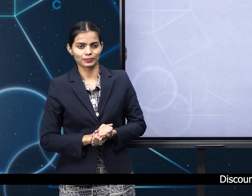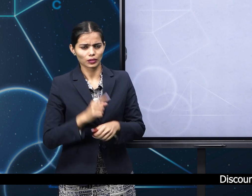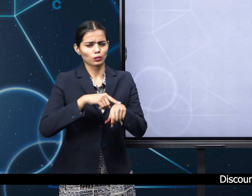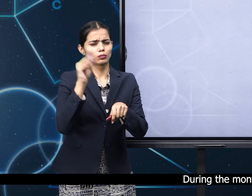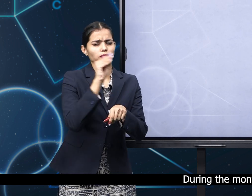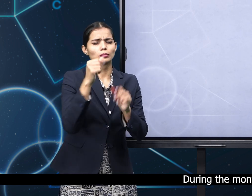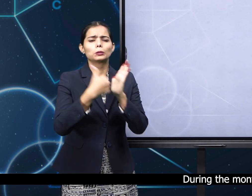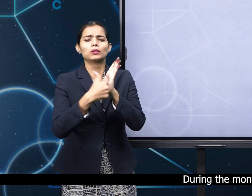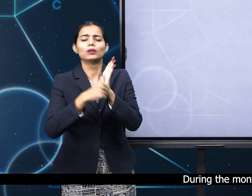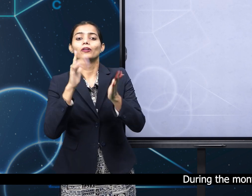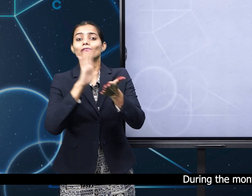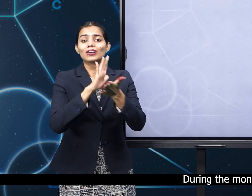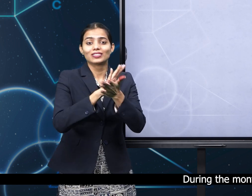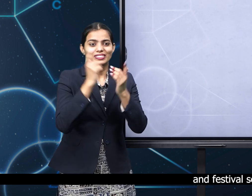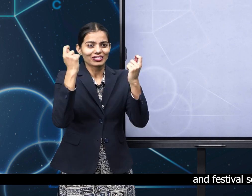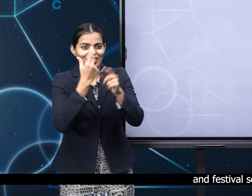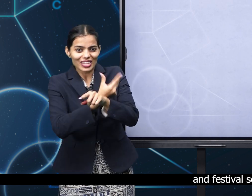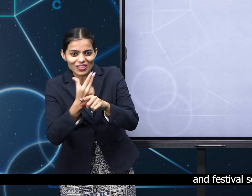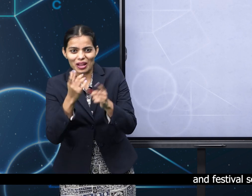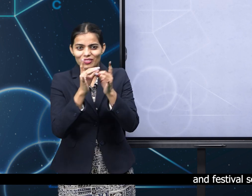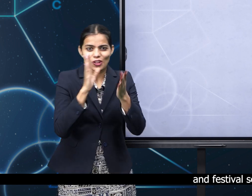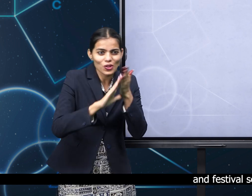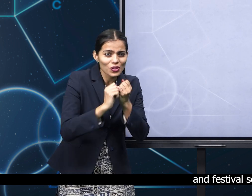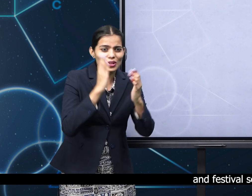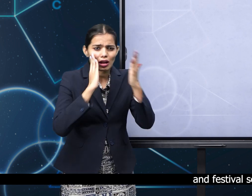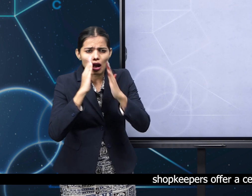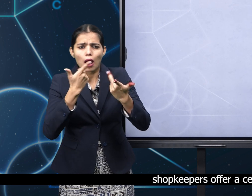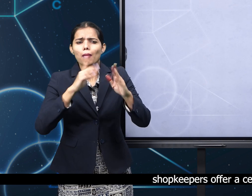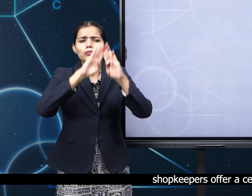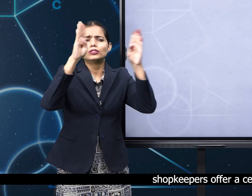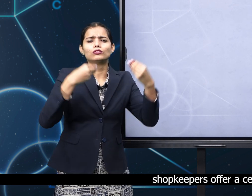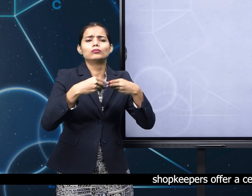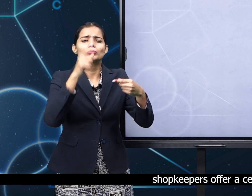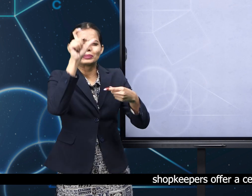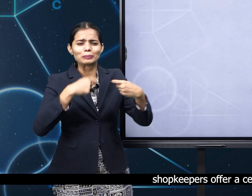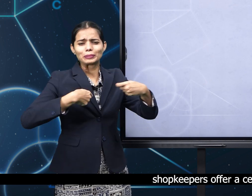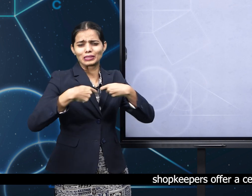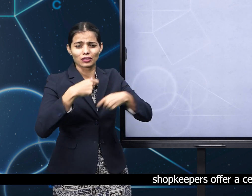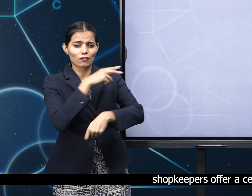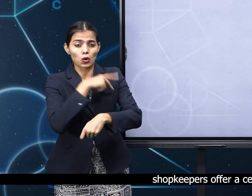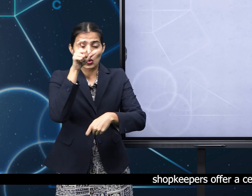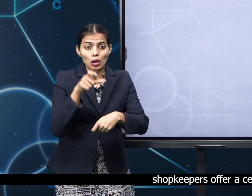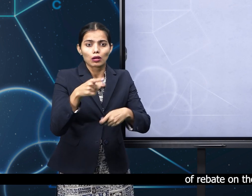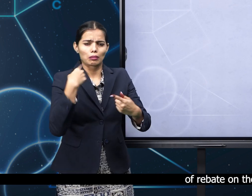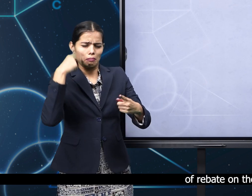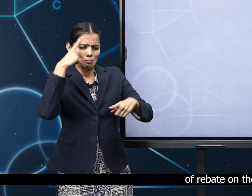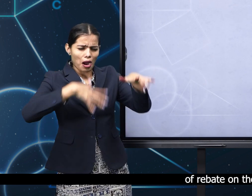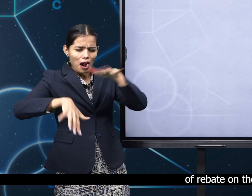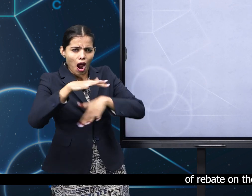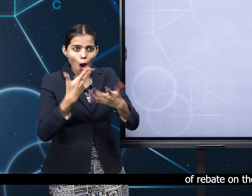During the month of Adi and festival seasons, shopkeepers offer a certain percentage of rebate on the